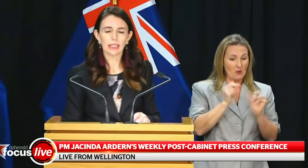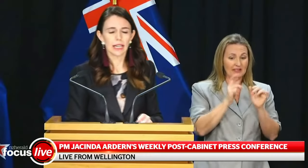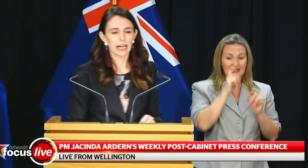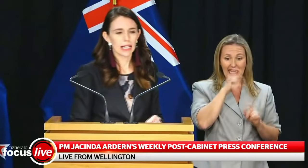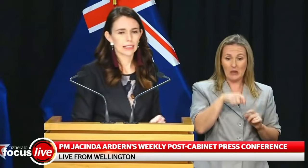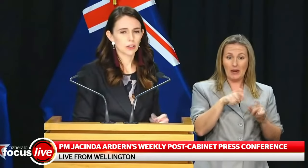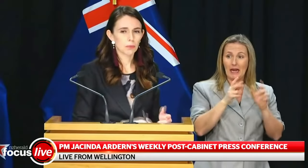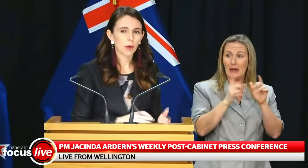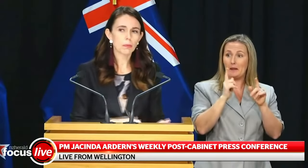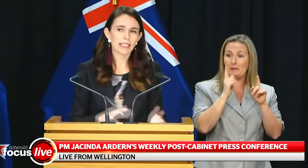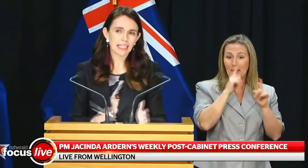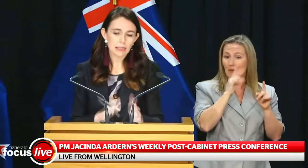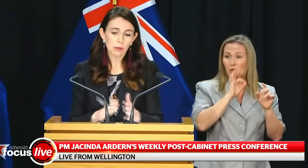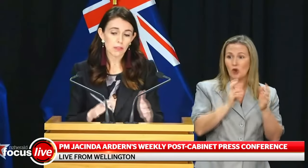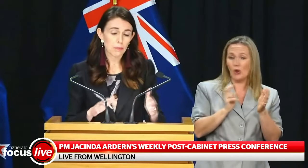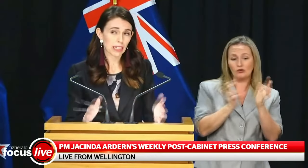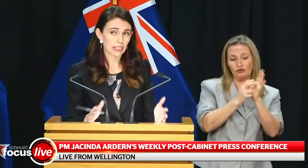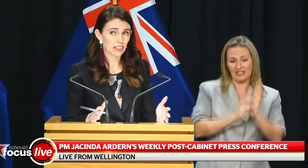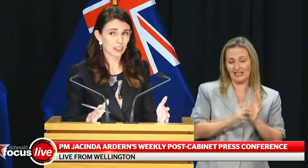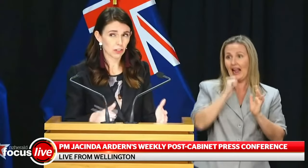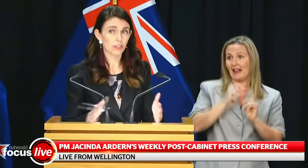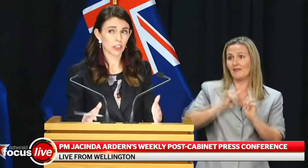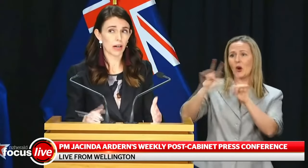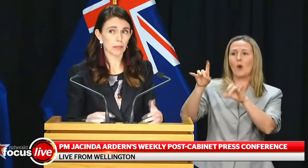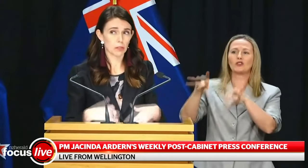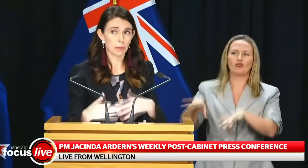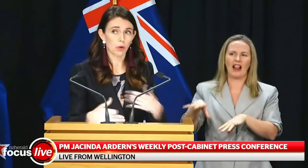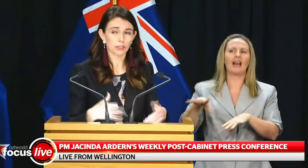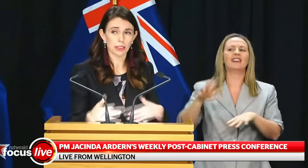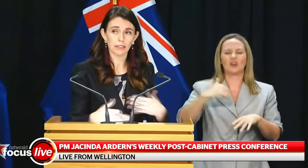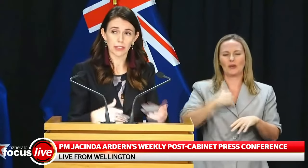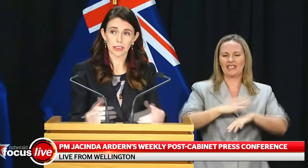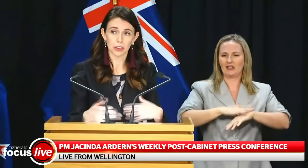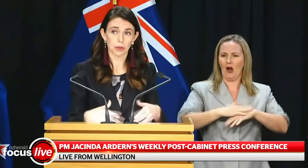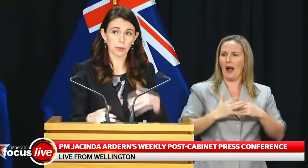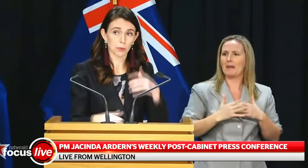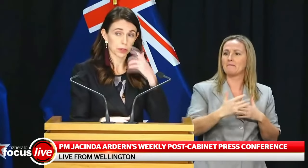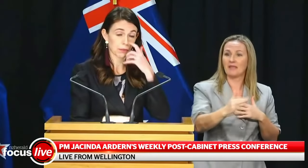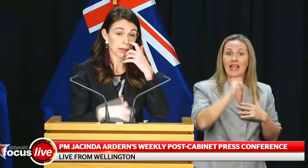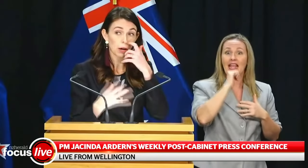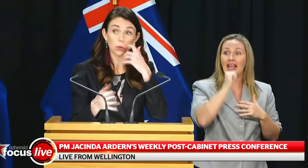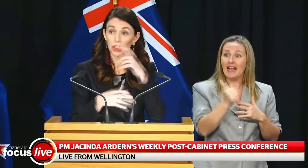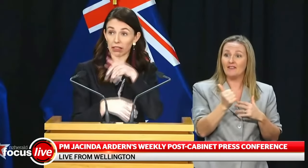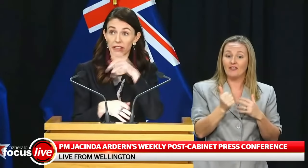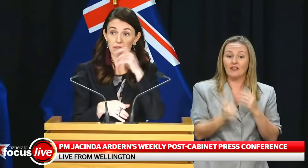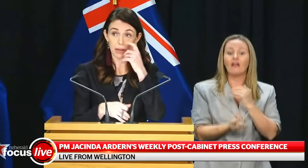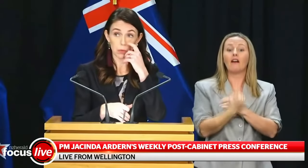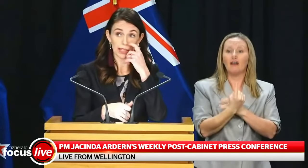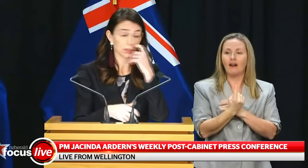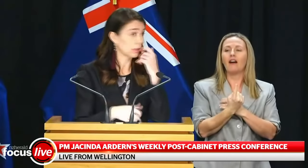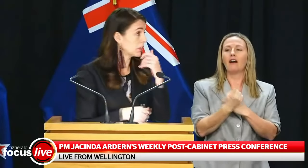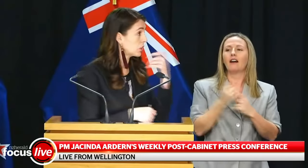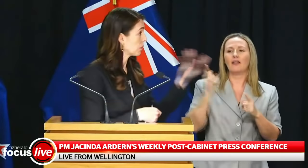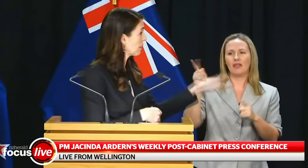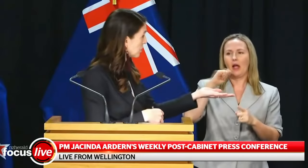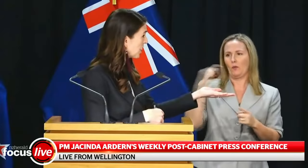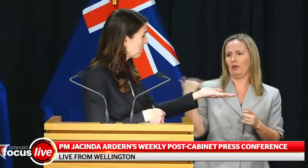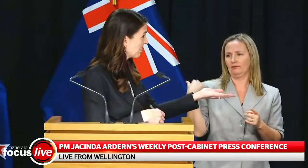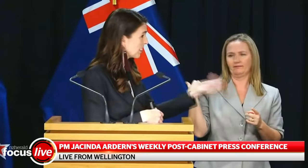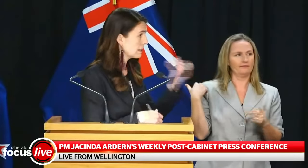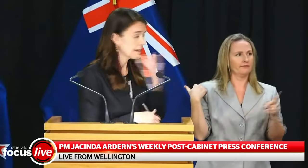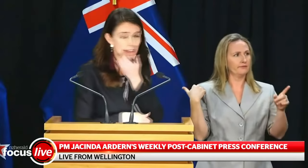Australia, and so probably that's something we have a better insight of over time, because people often, if there is disruption, will travel. But I will check in for MFAT and we'll get those numbers to you,